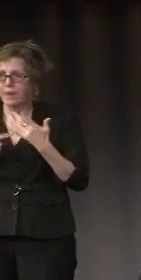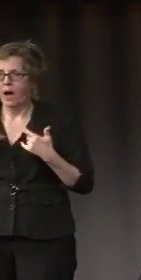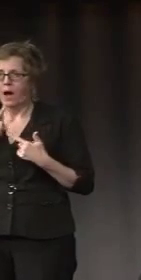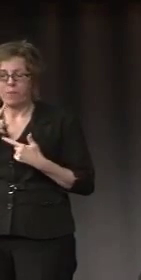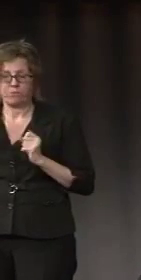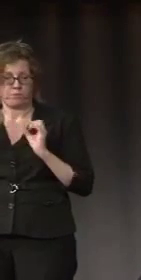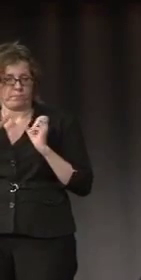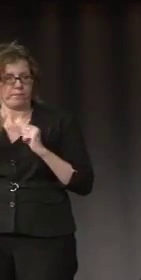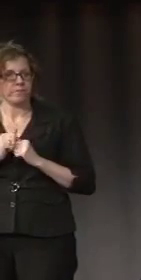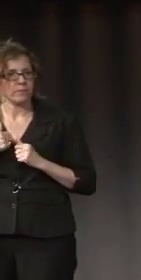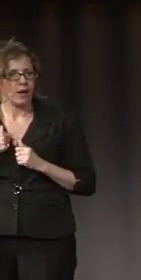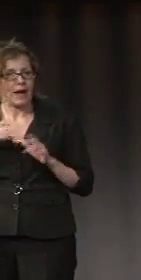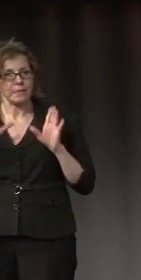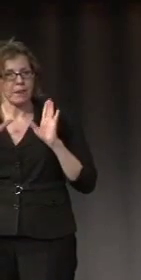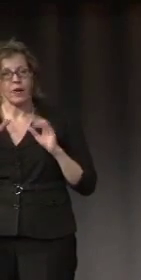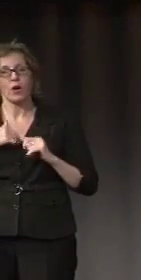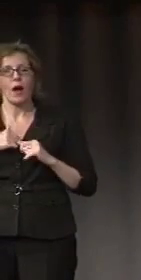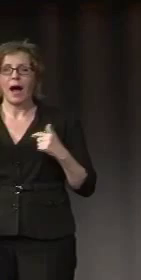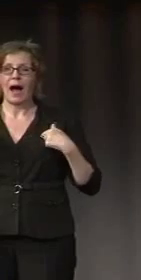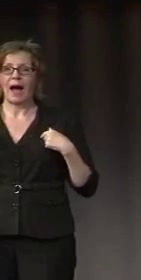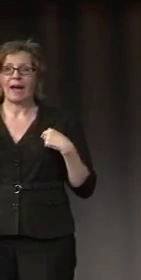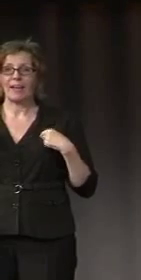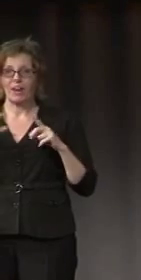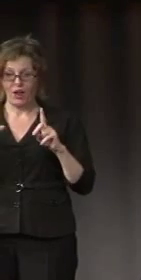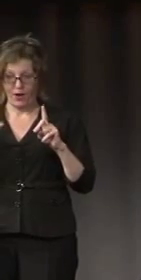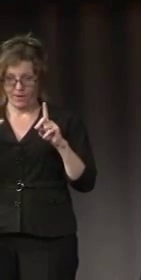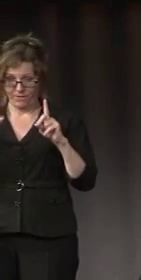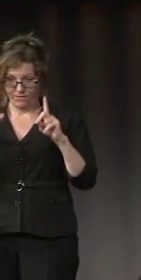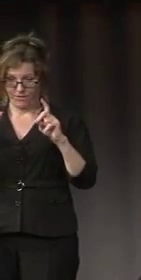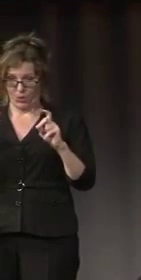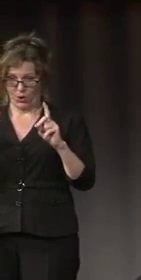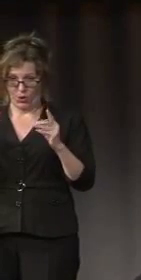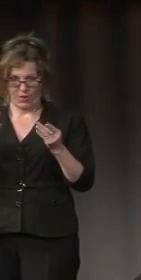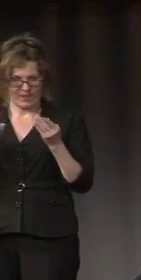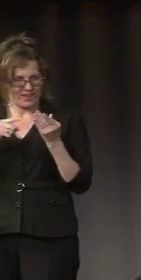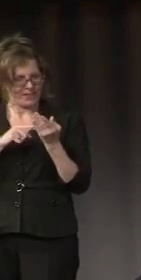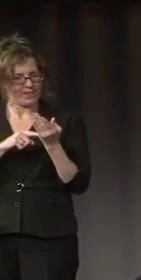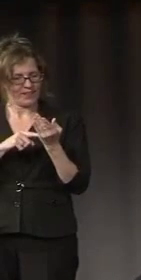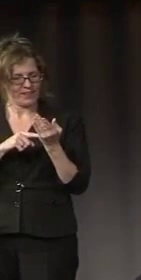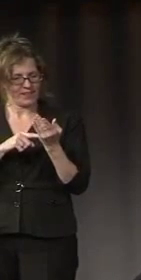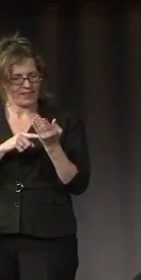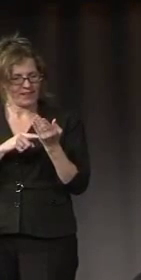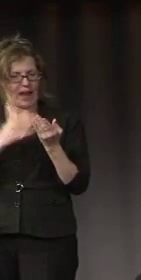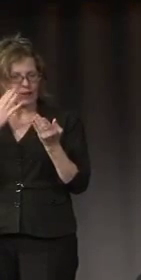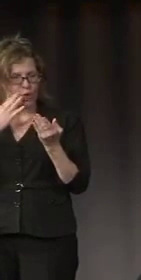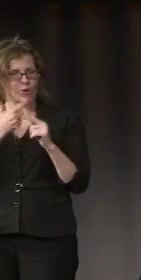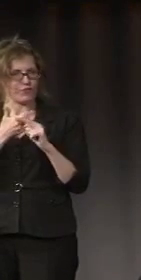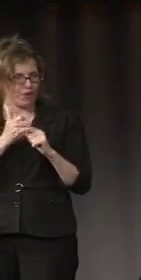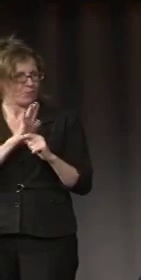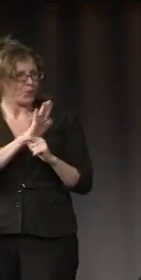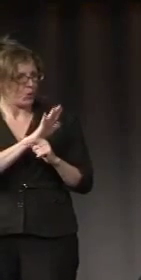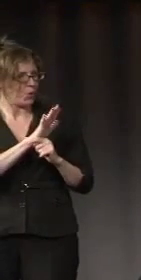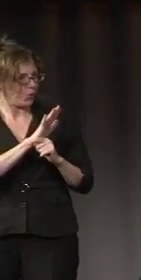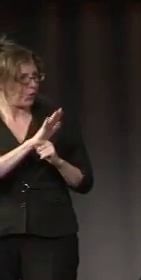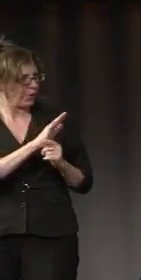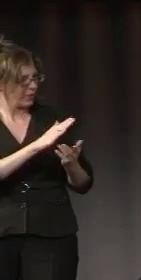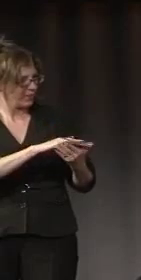when I take a picture and I see this little frame in the face, it's coming now. I know it's coming from your lab. I'm